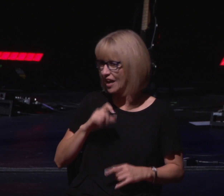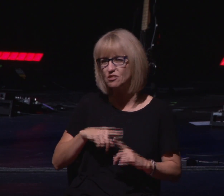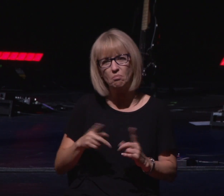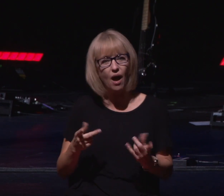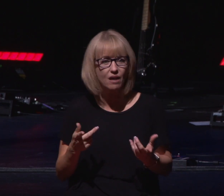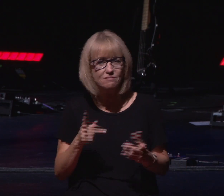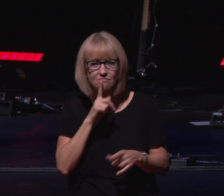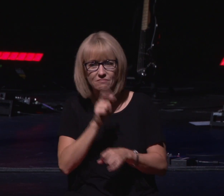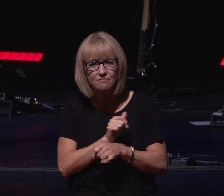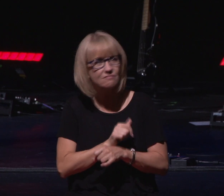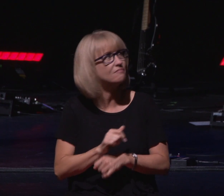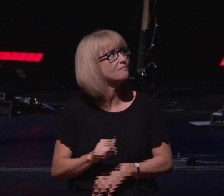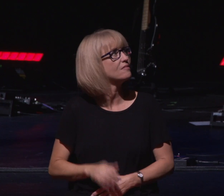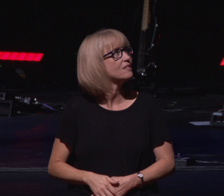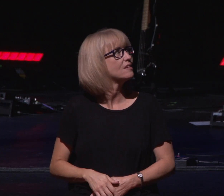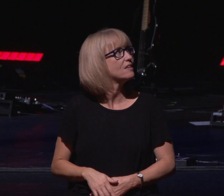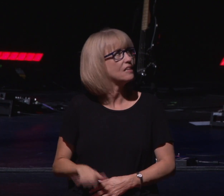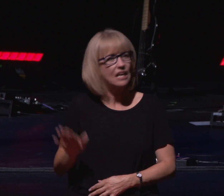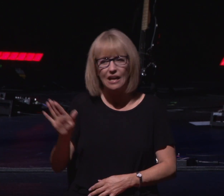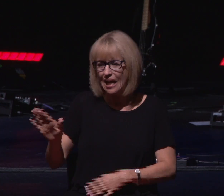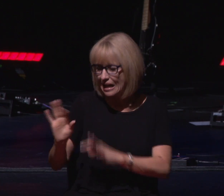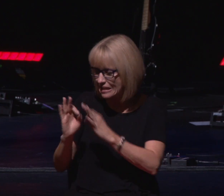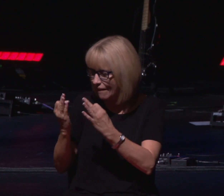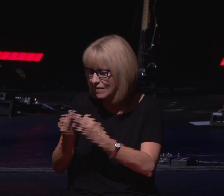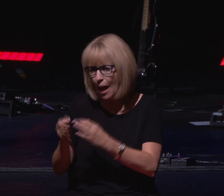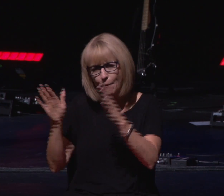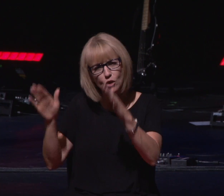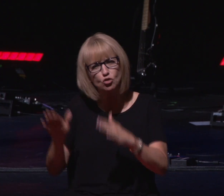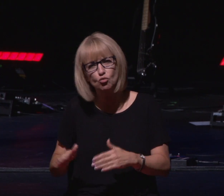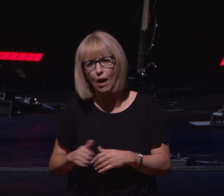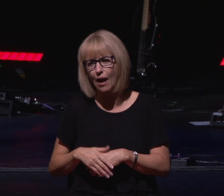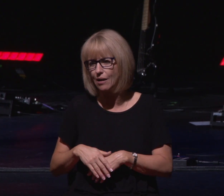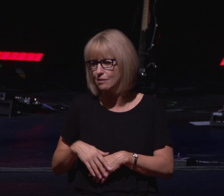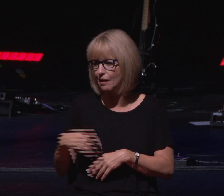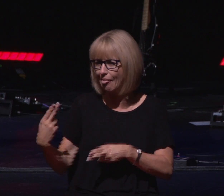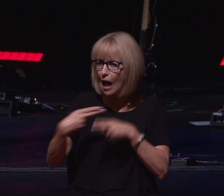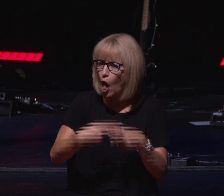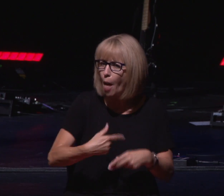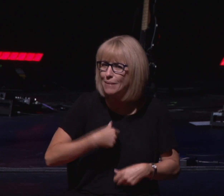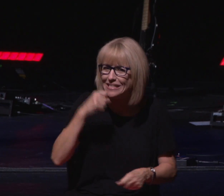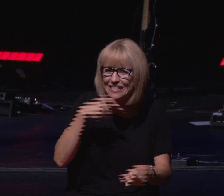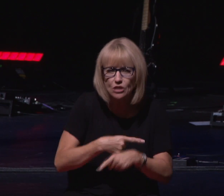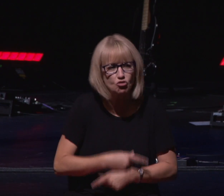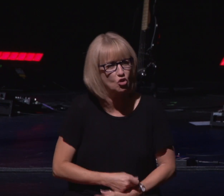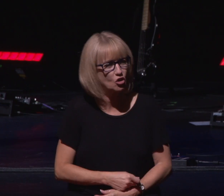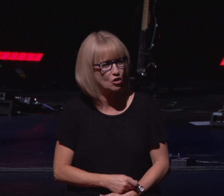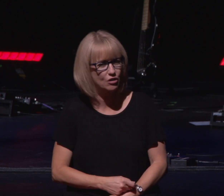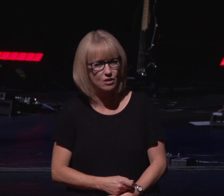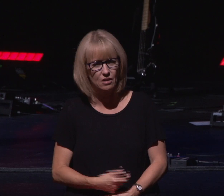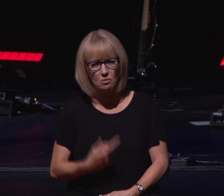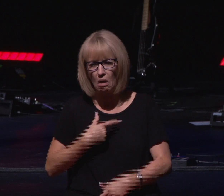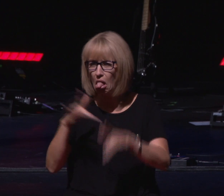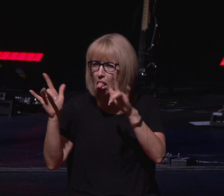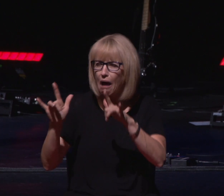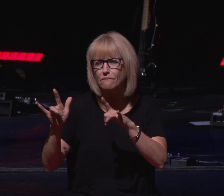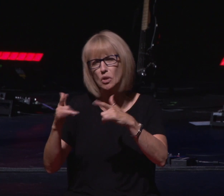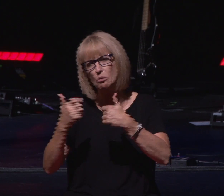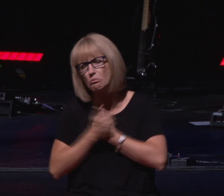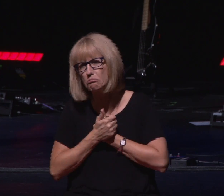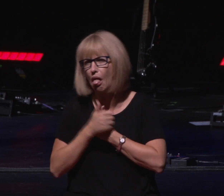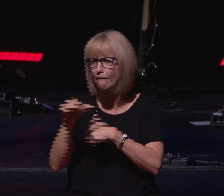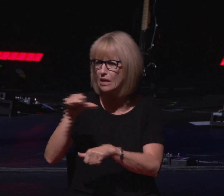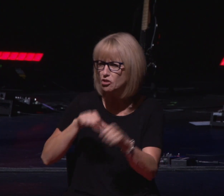But yeah, his family's great. You know, they call me sister, and it's. You know, we always say we love you, we love each